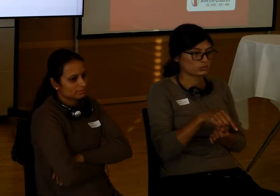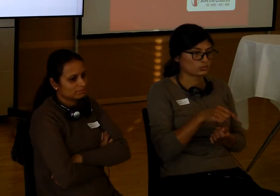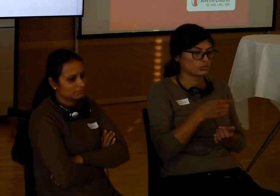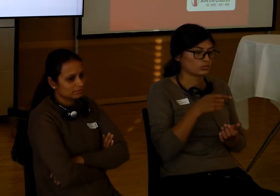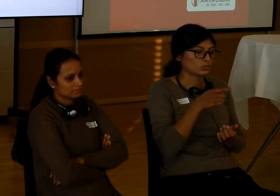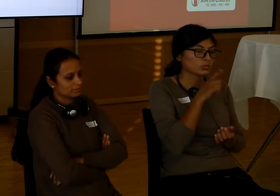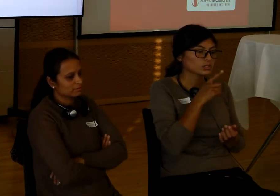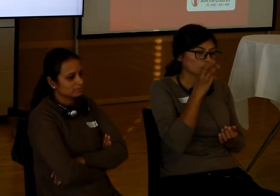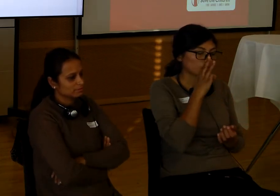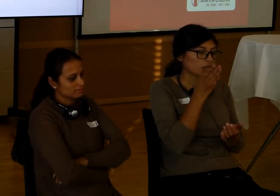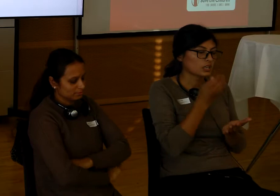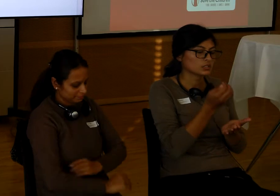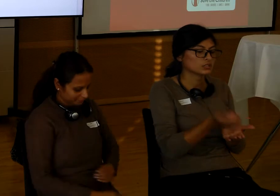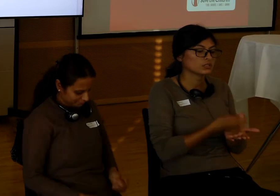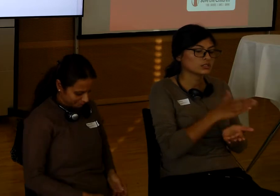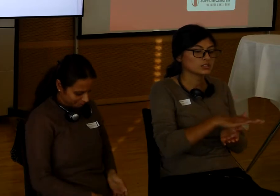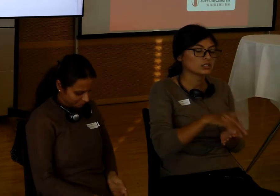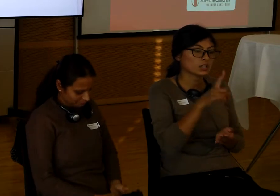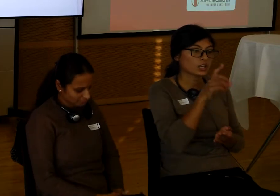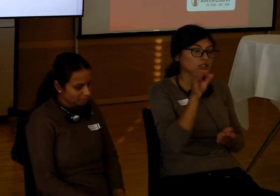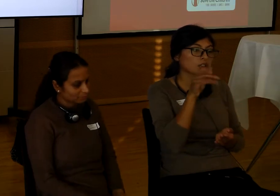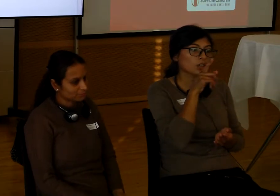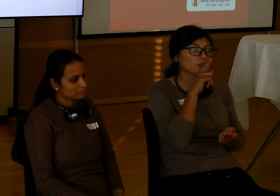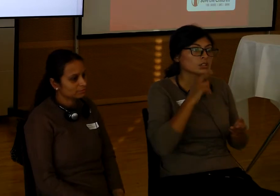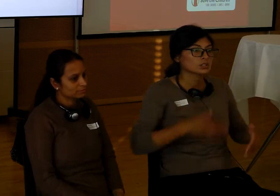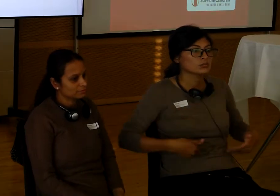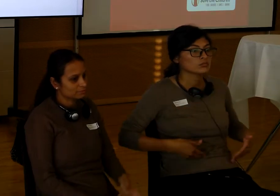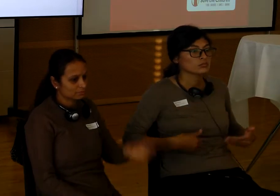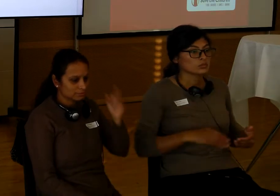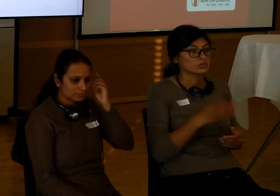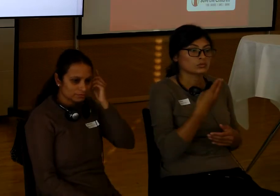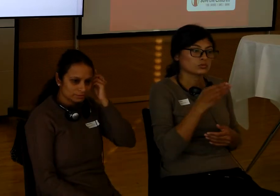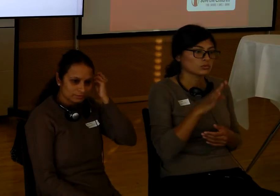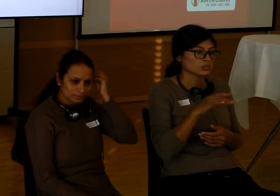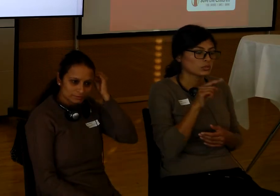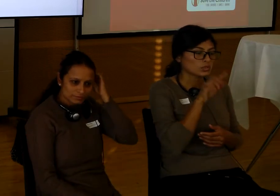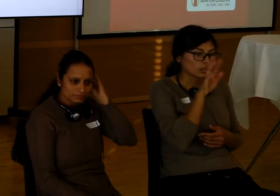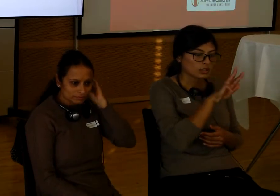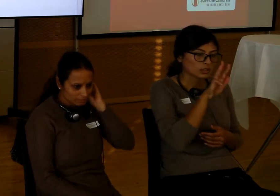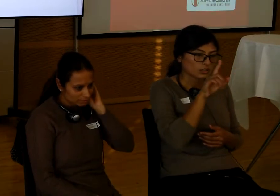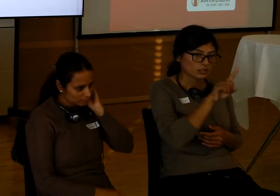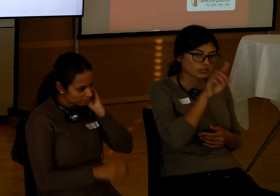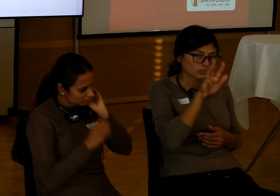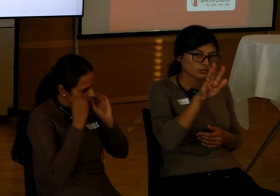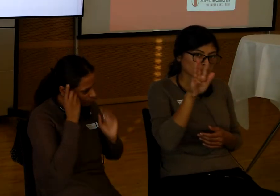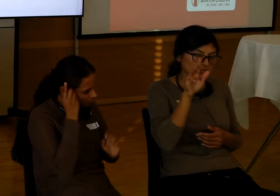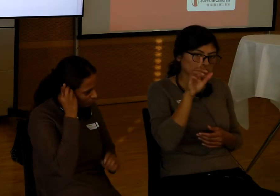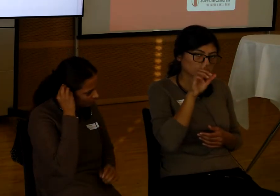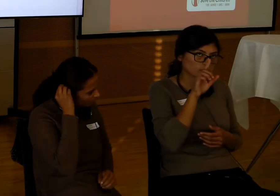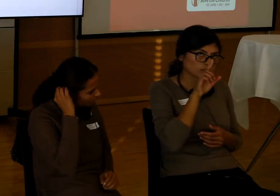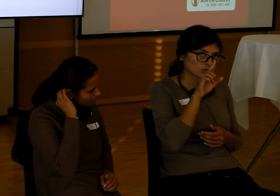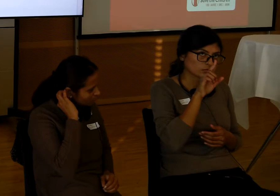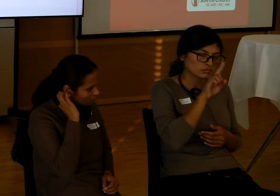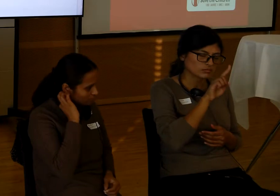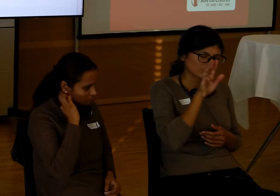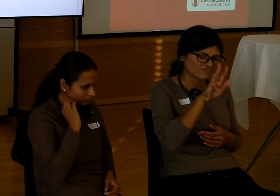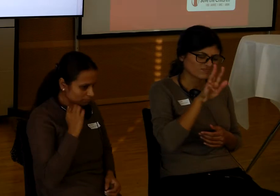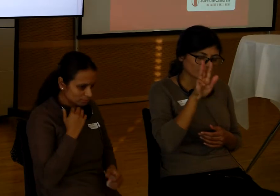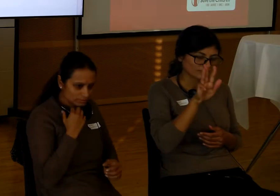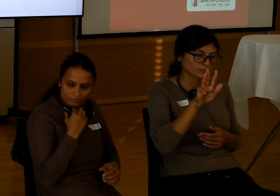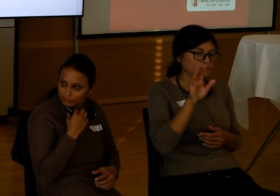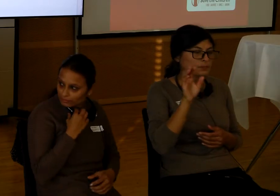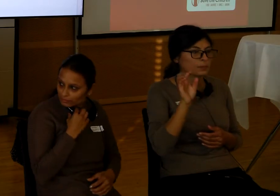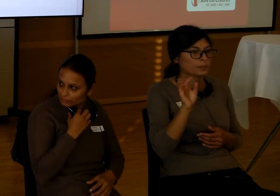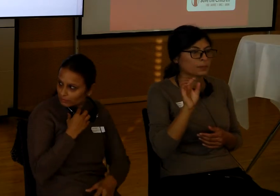years anniversary. Save the Children was founded in 1919 by a very strong English lady called